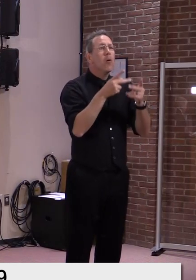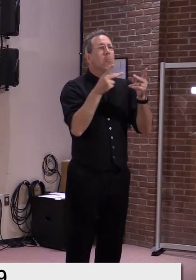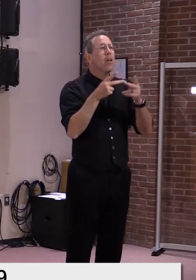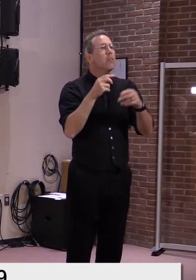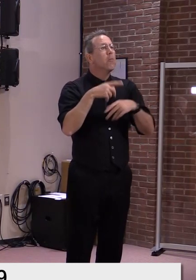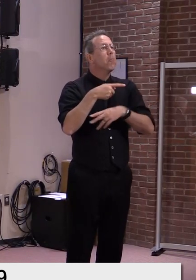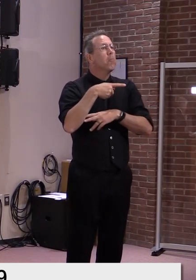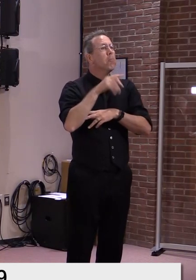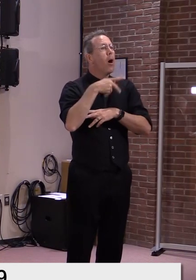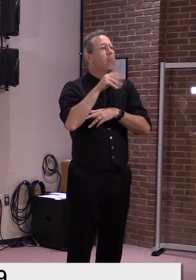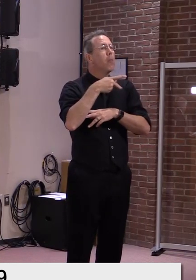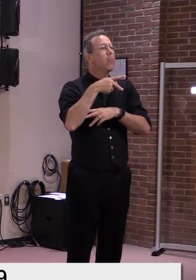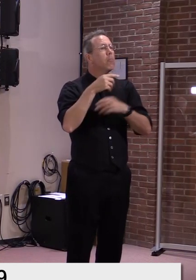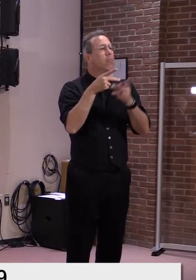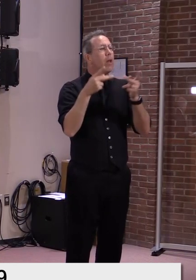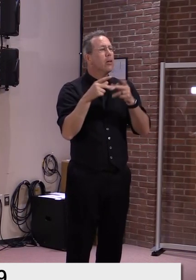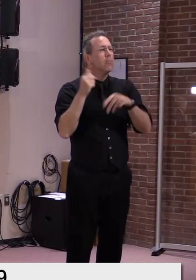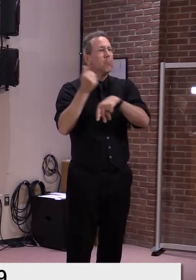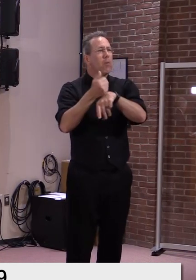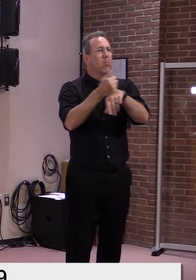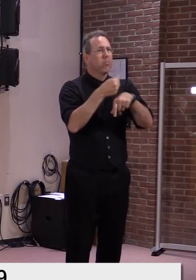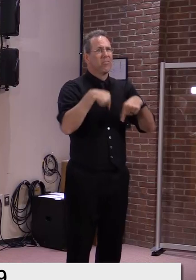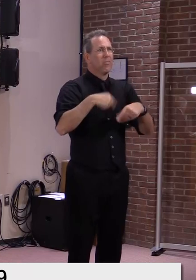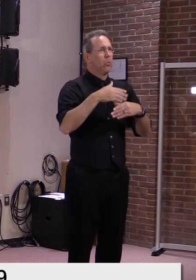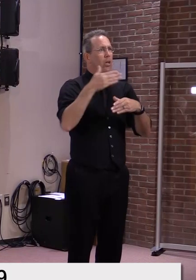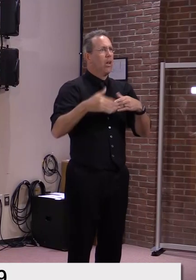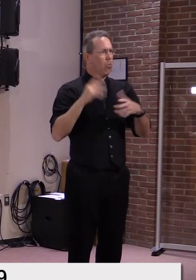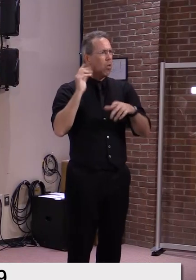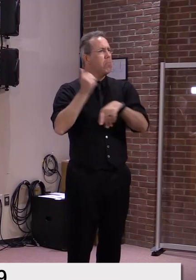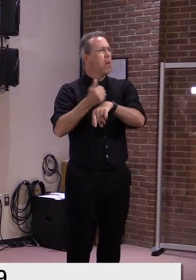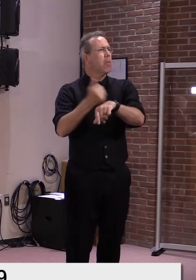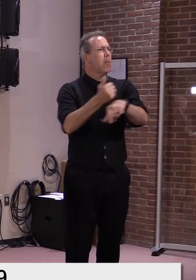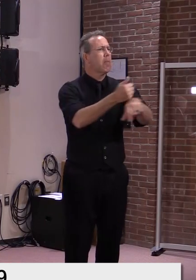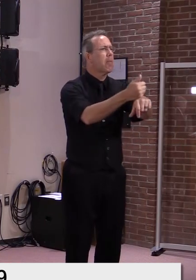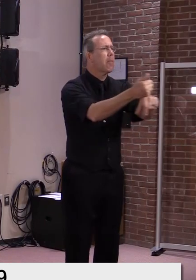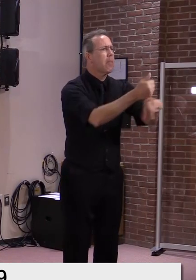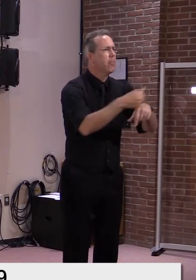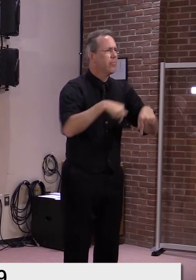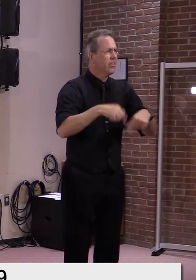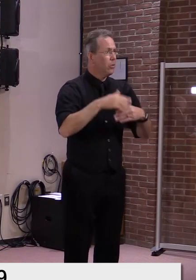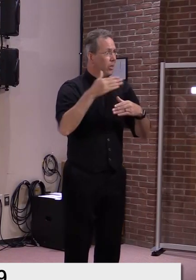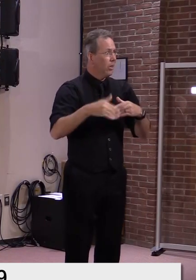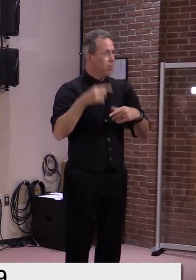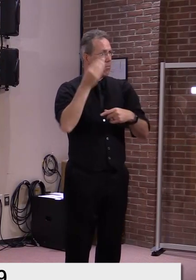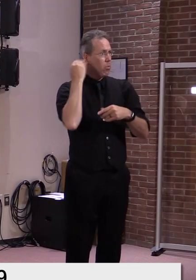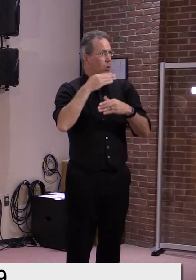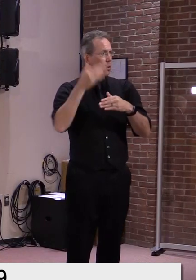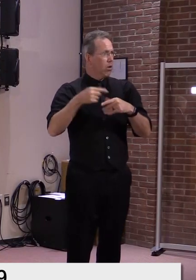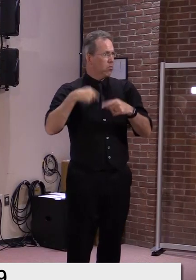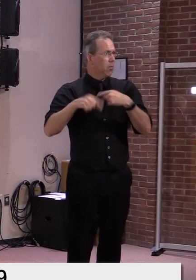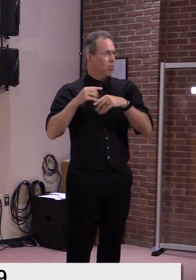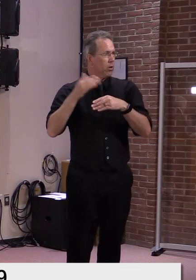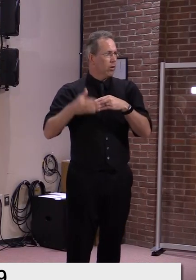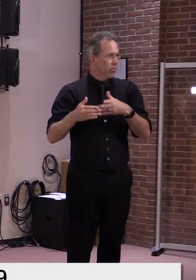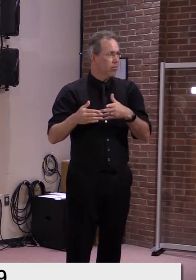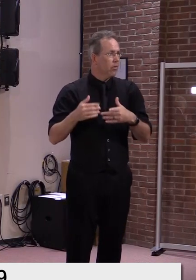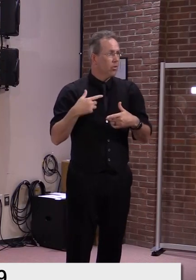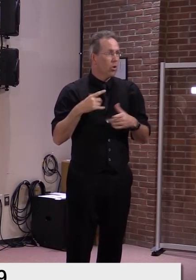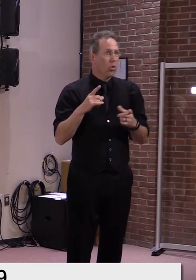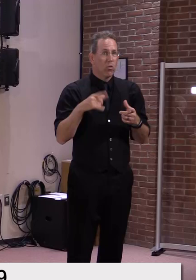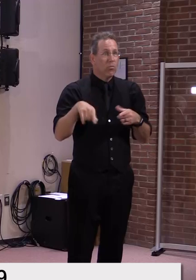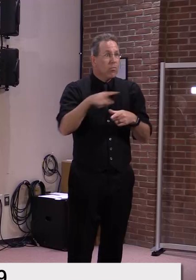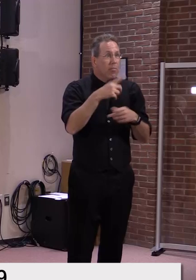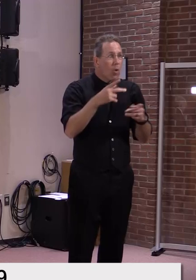weekend, many of the people that had gotten vaccinated said they would not have